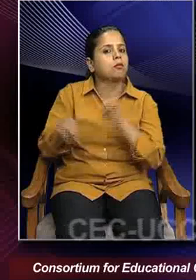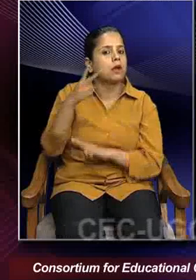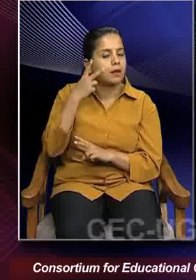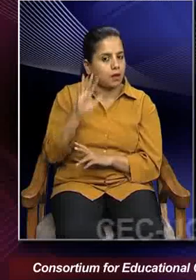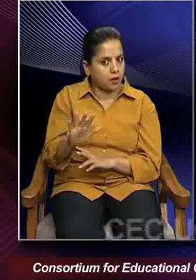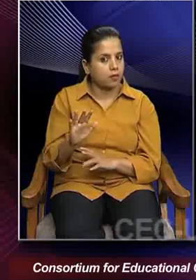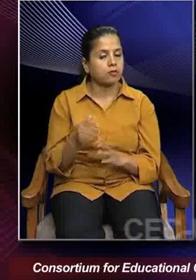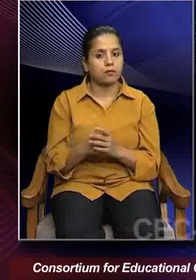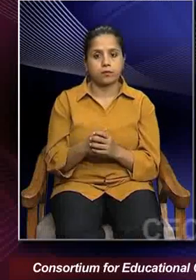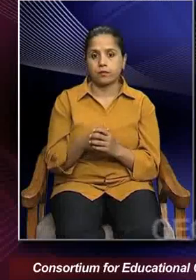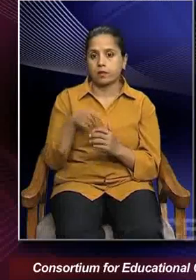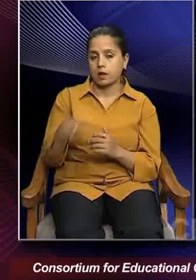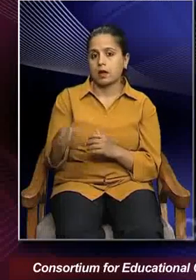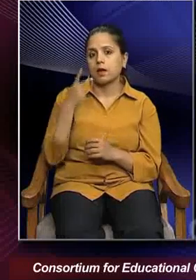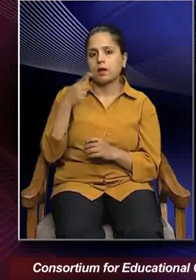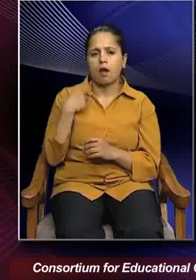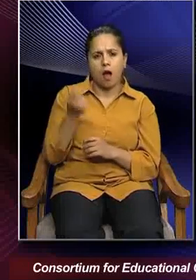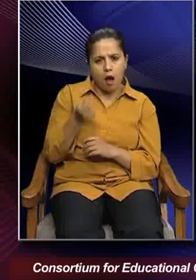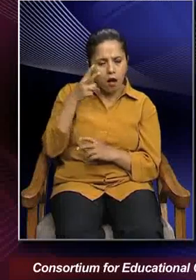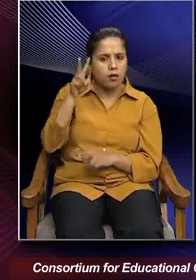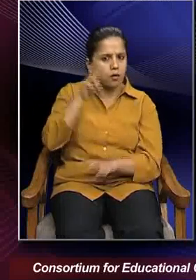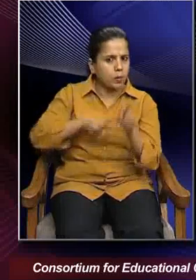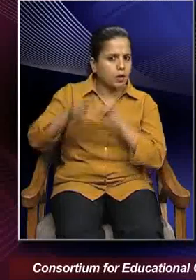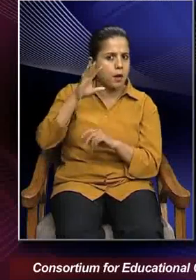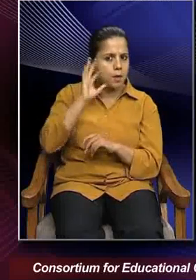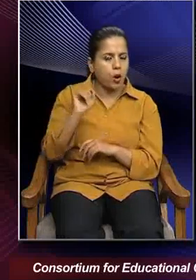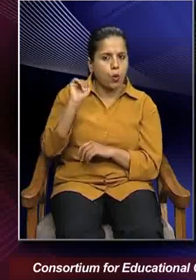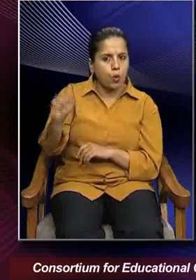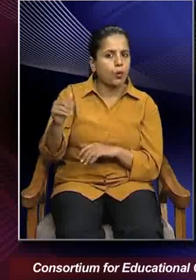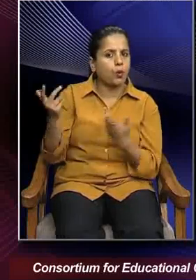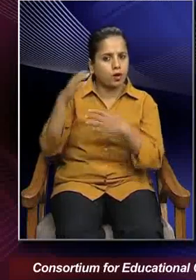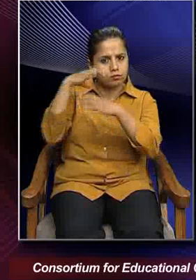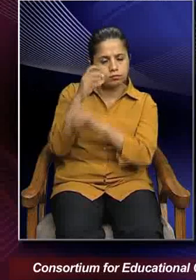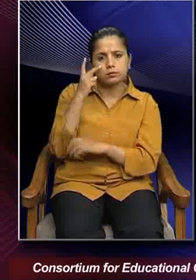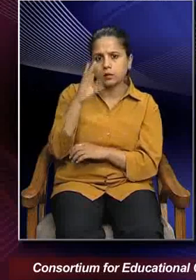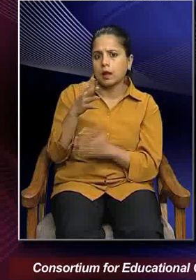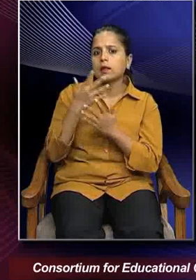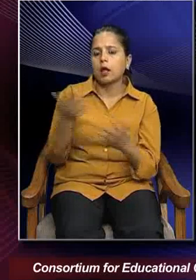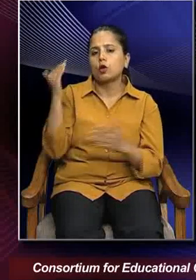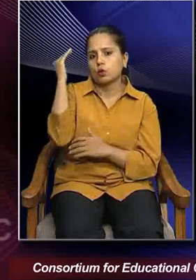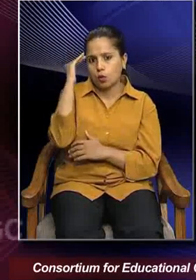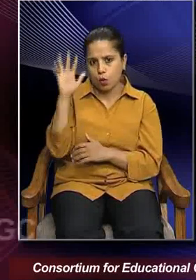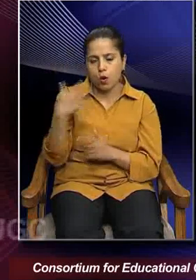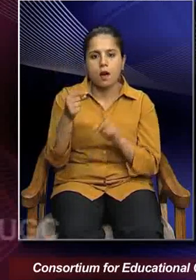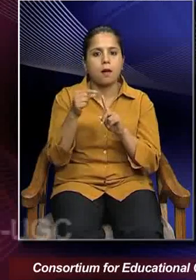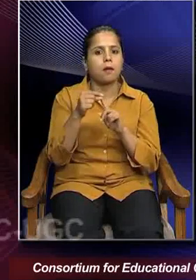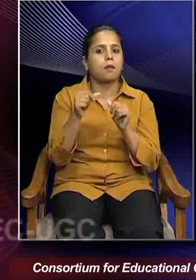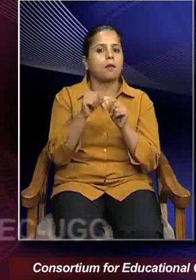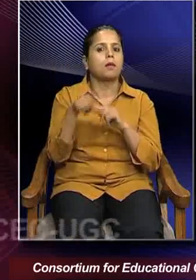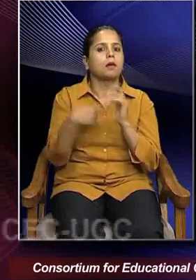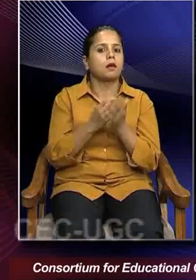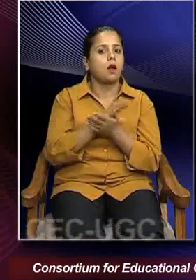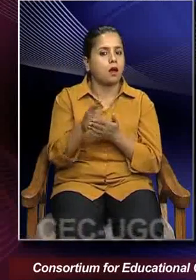Fine. So, apprehending or emphasizing the significance of objects of knowledge or padarth in